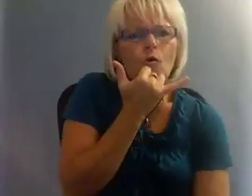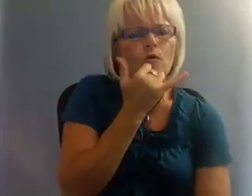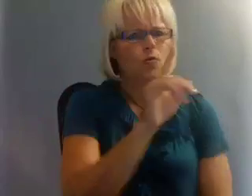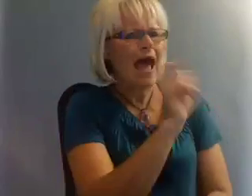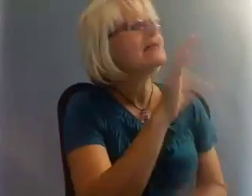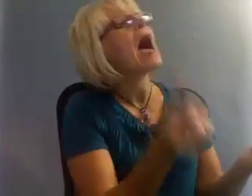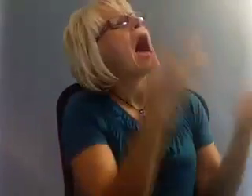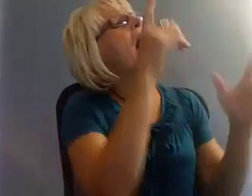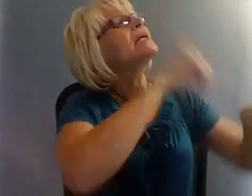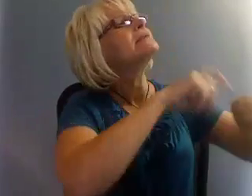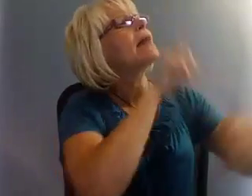dish.